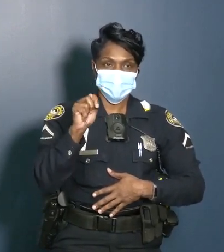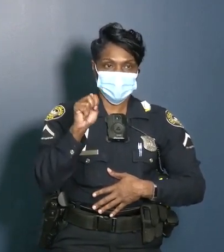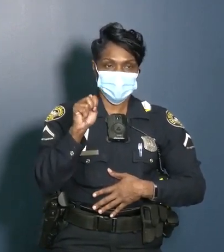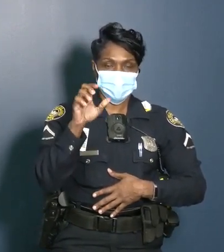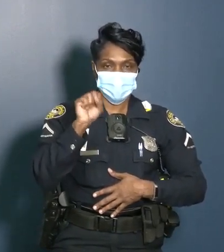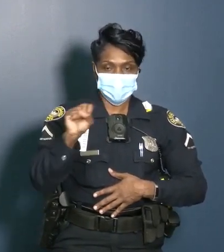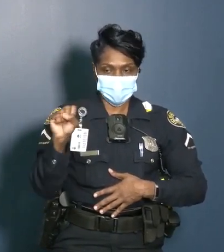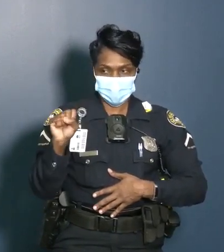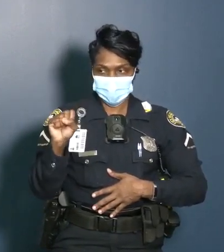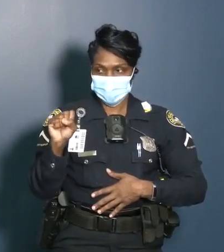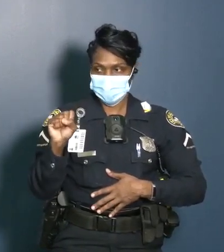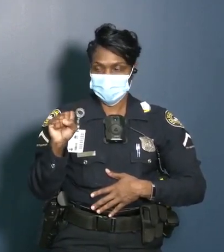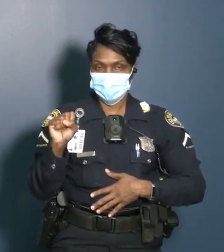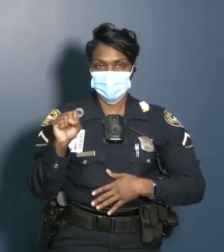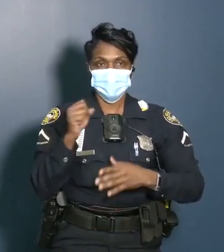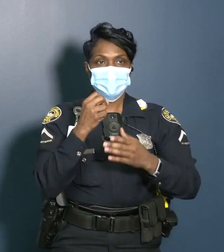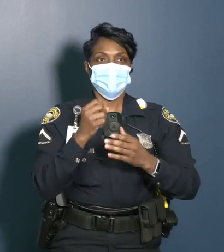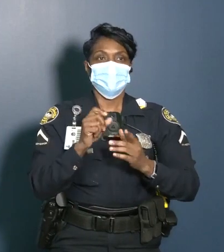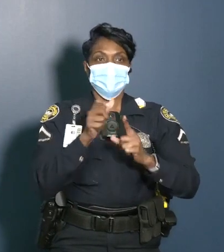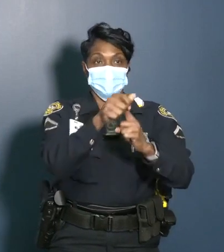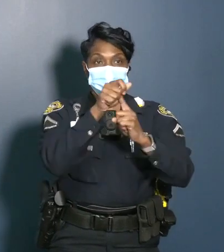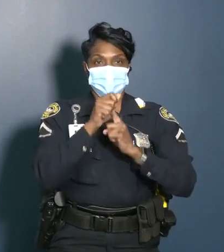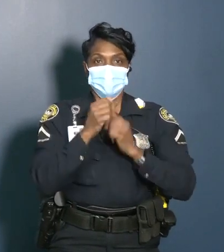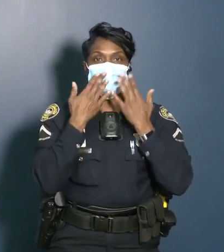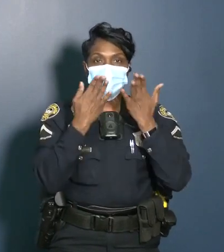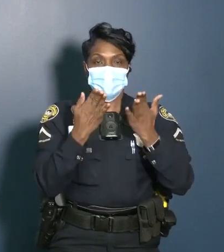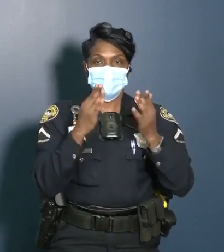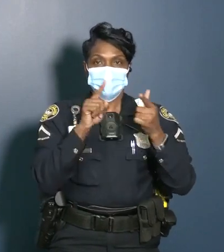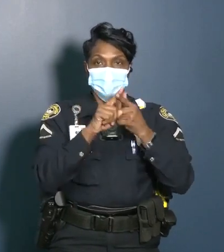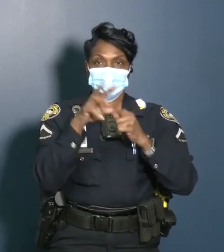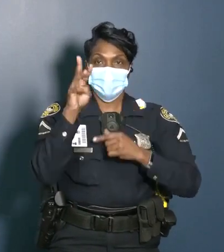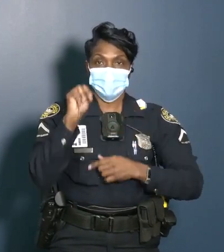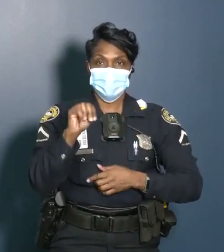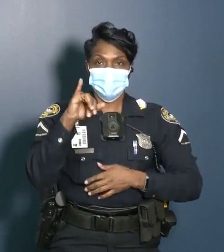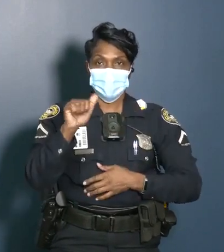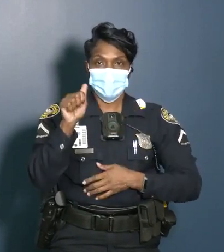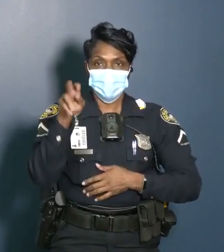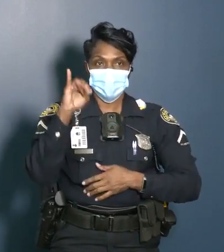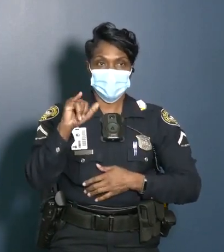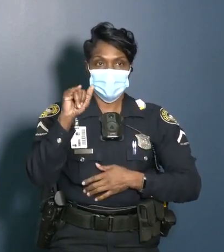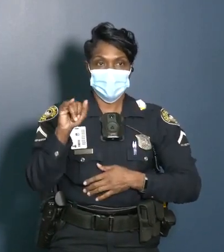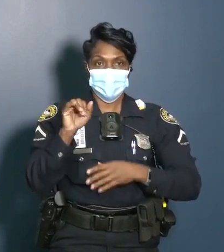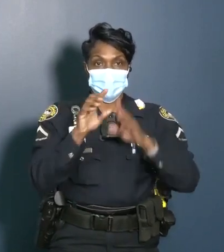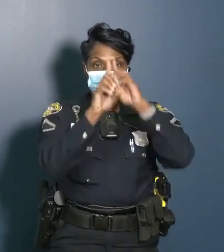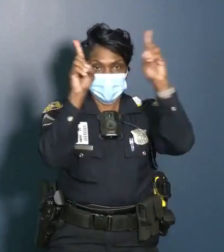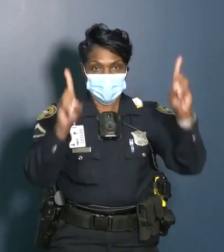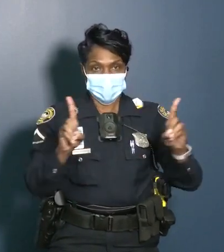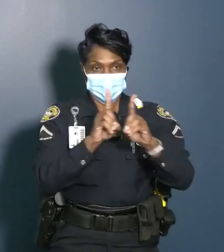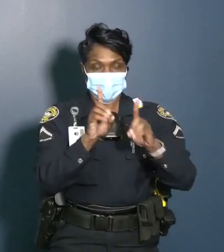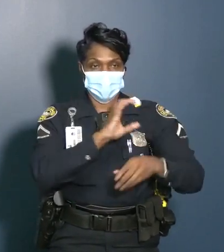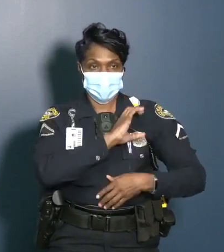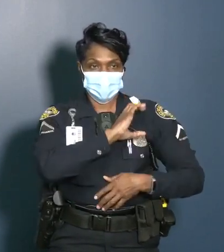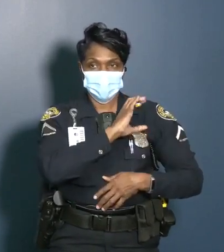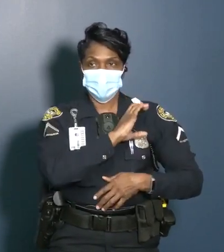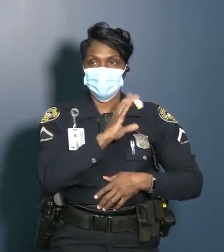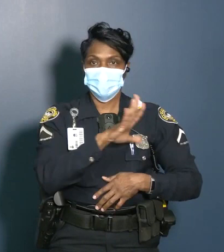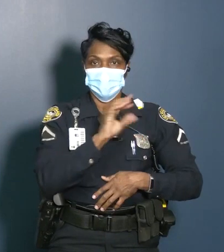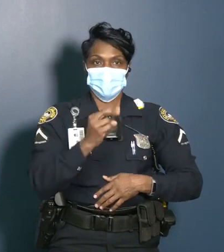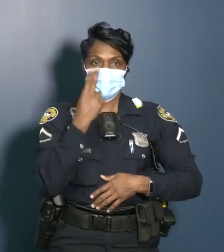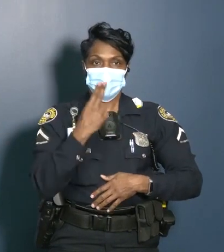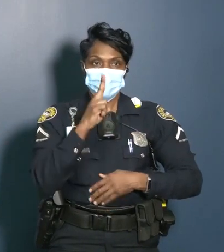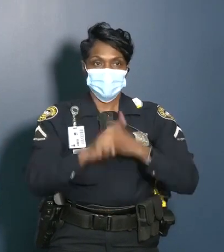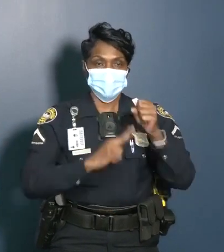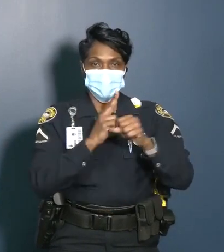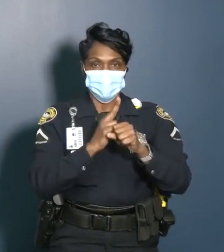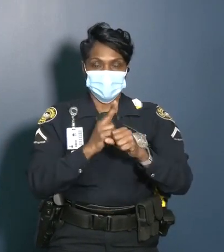old. A special thanks to the Miami Police Department, the Miami-Dade Police Department, the U.S.